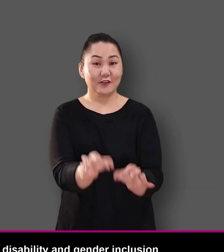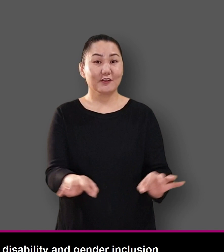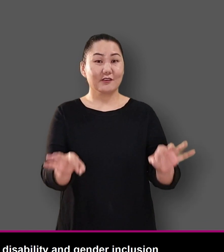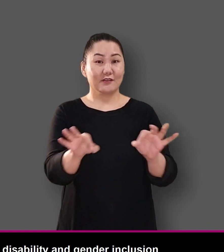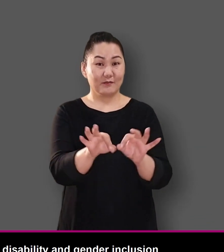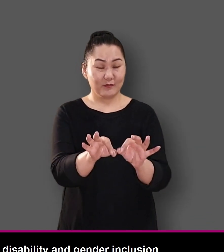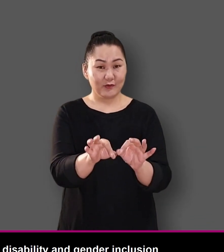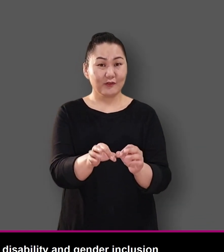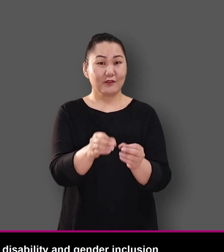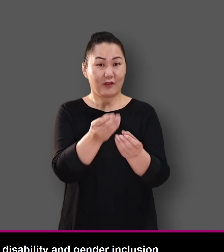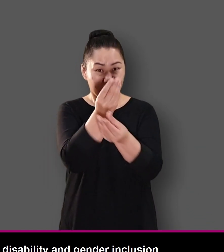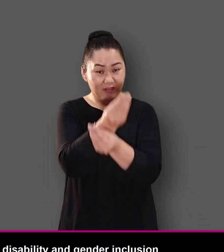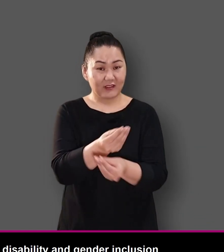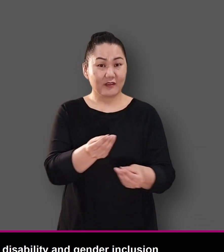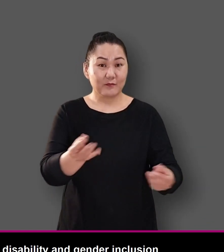inclusion.